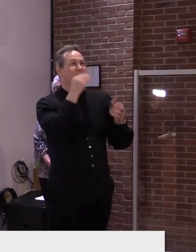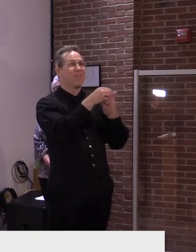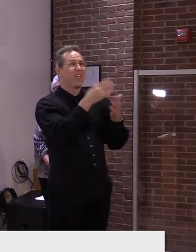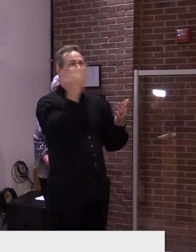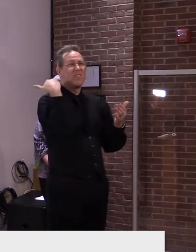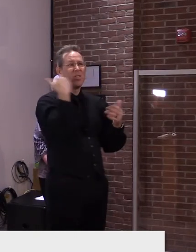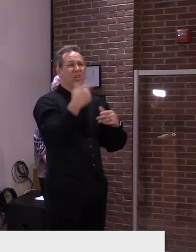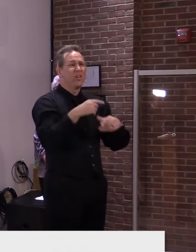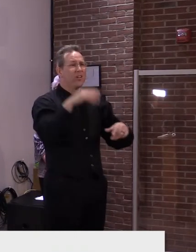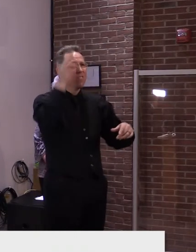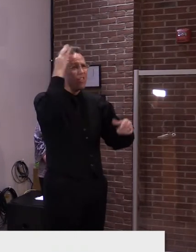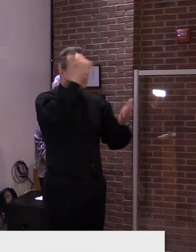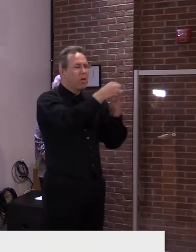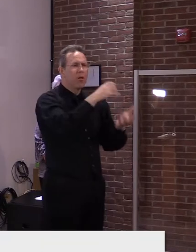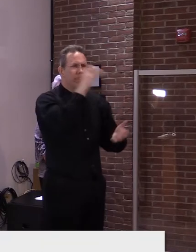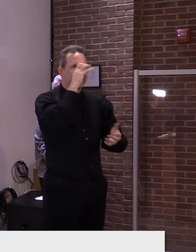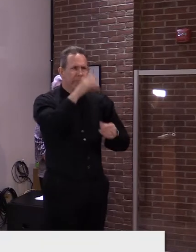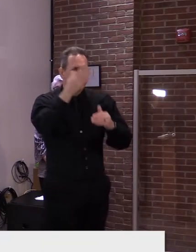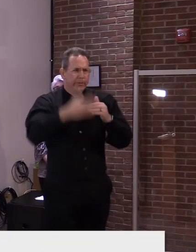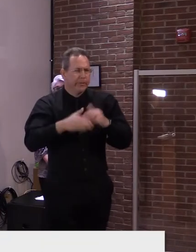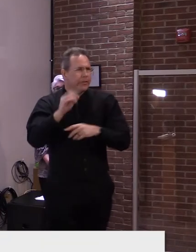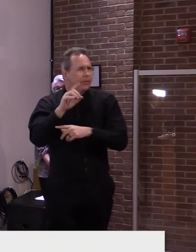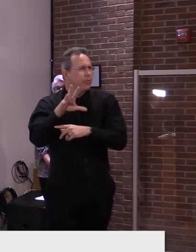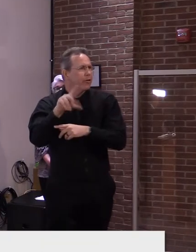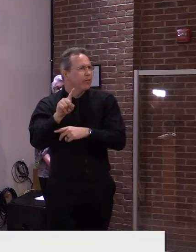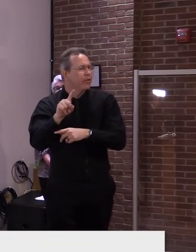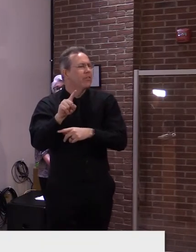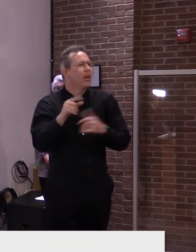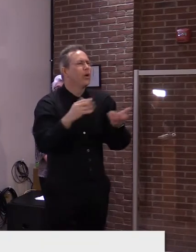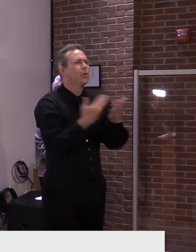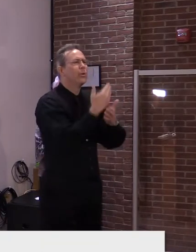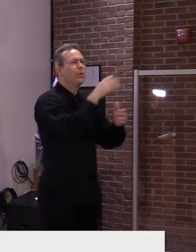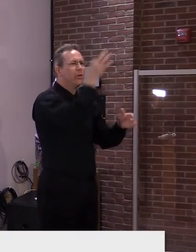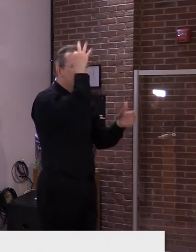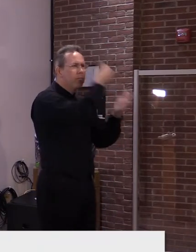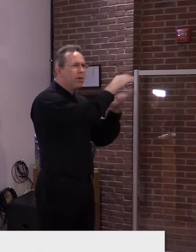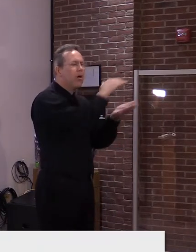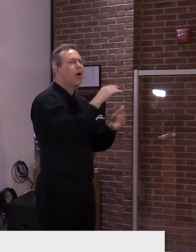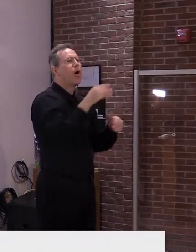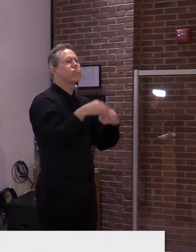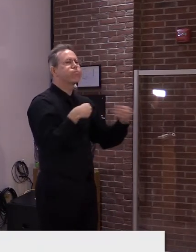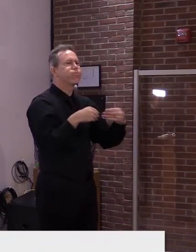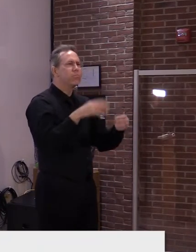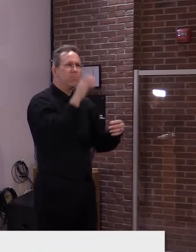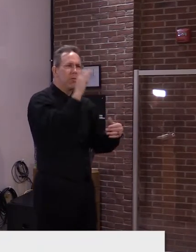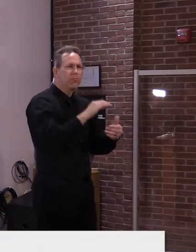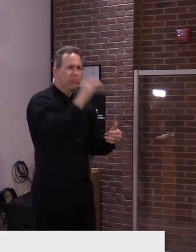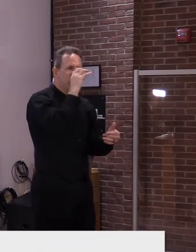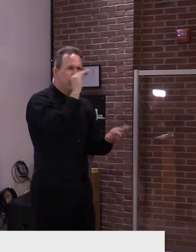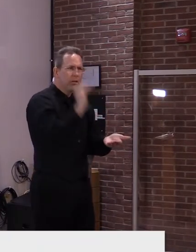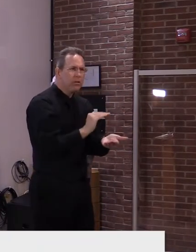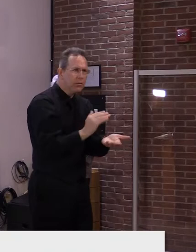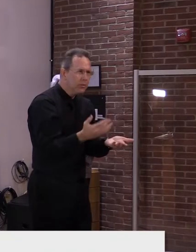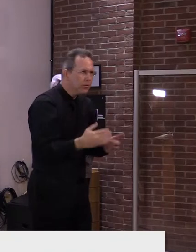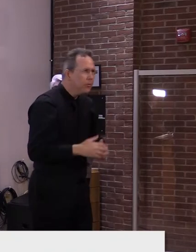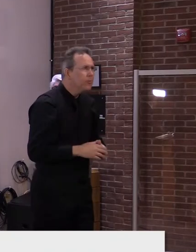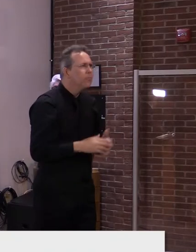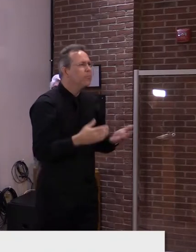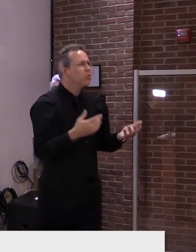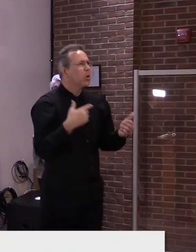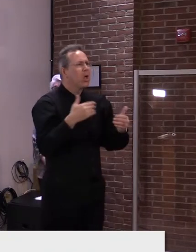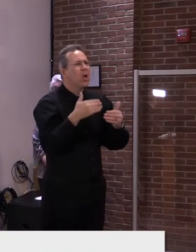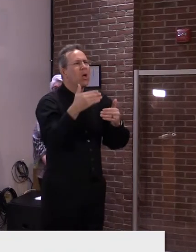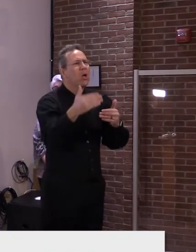first package, we had to spend or allocate all the money by December 31st. This